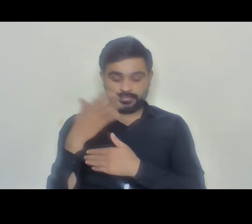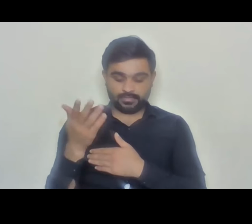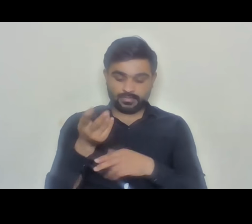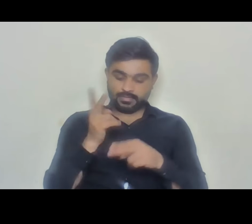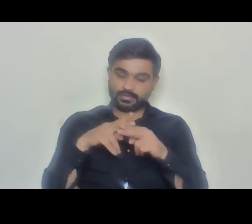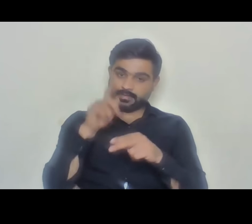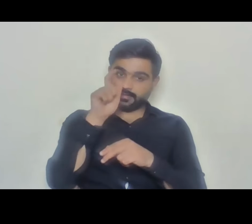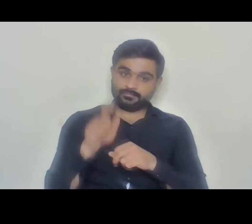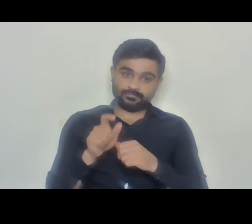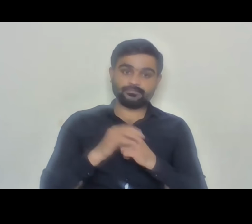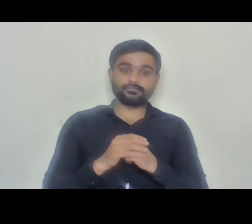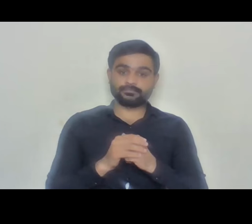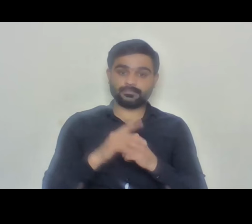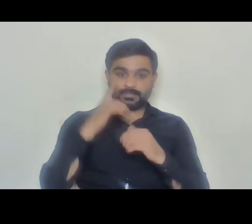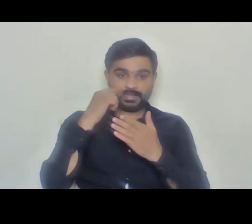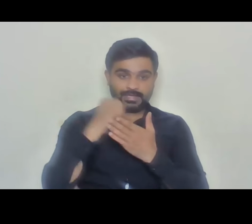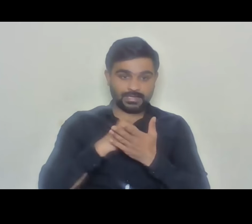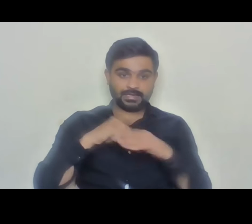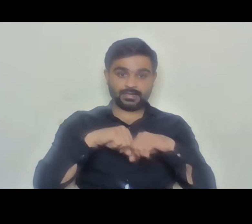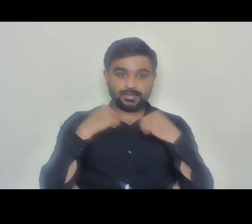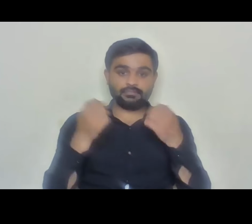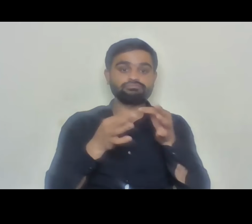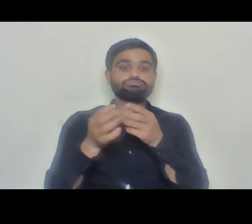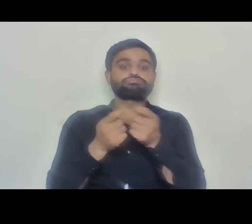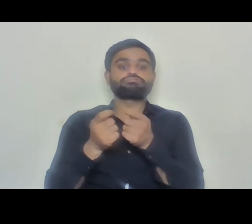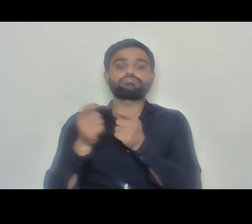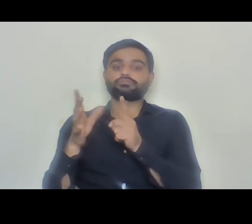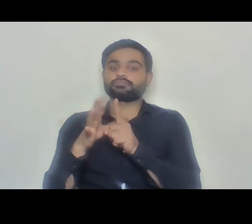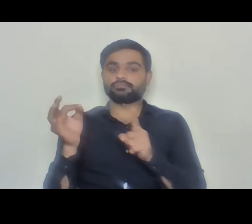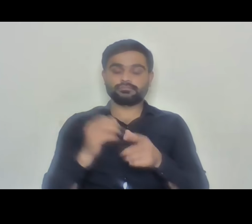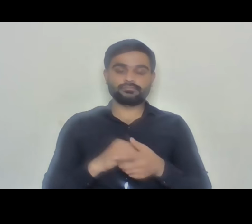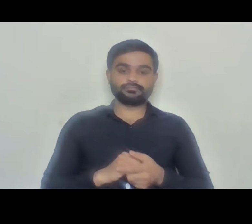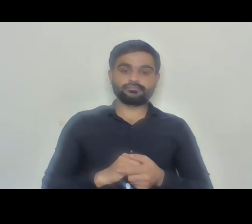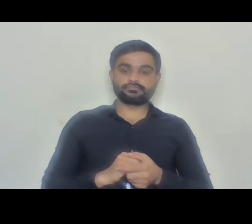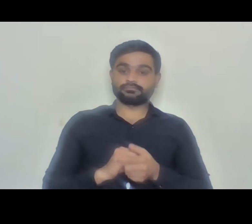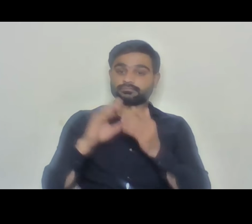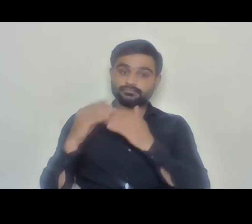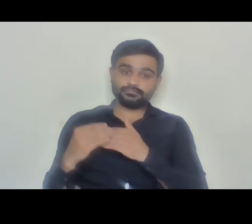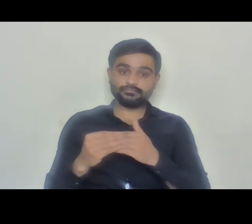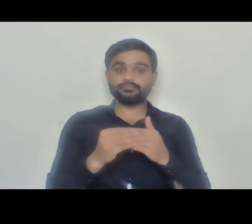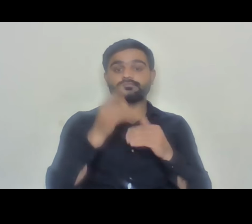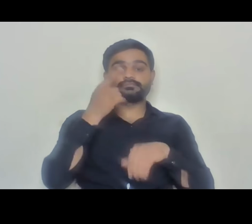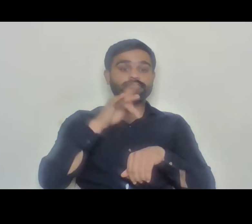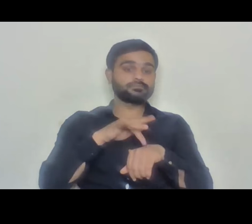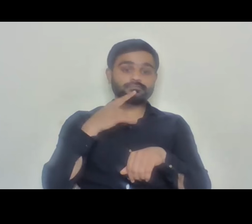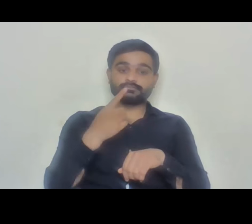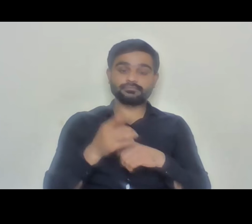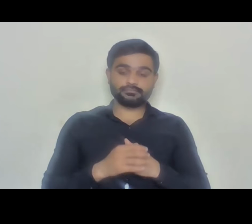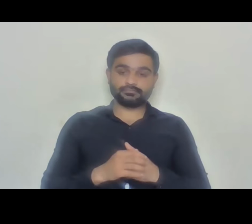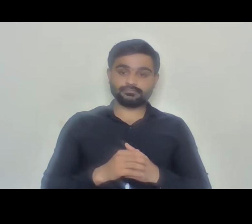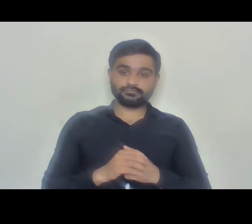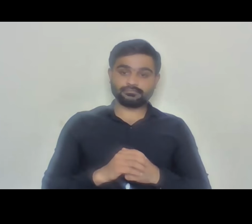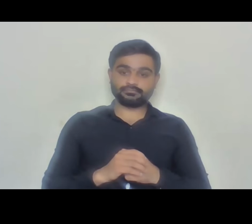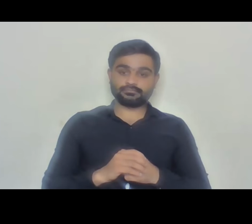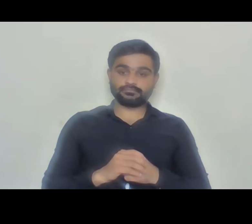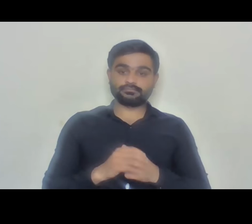person, try to define and control the people. So through that thing, that the